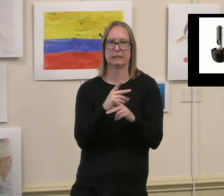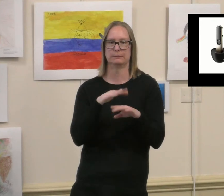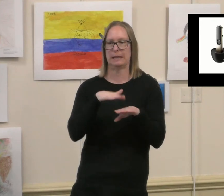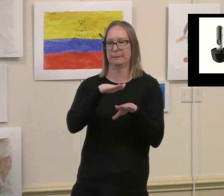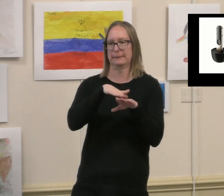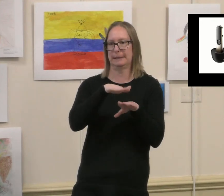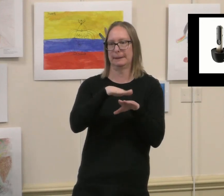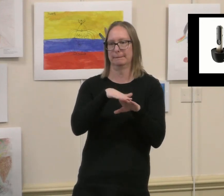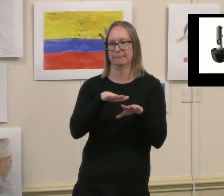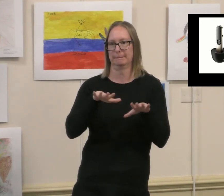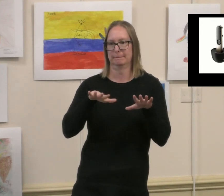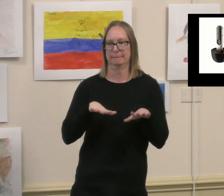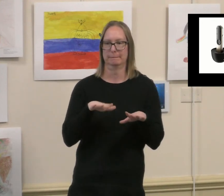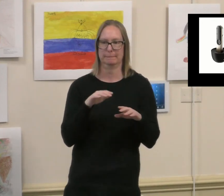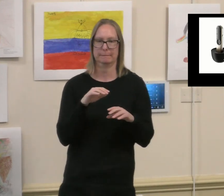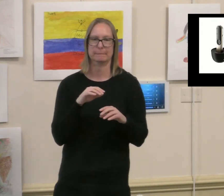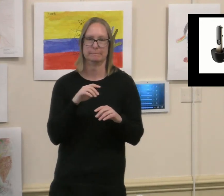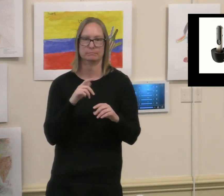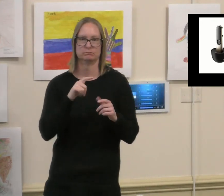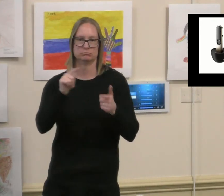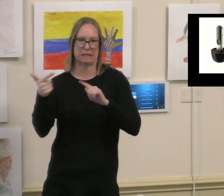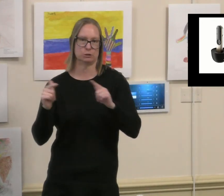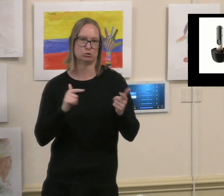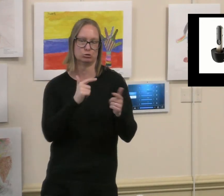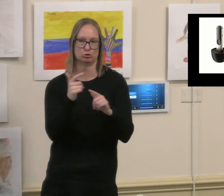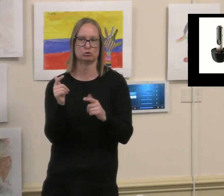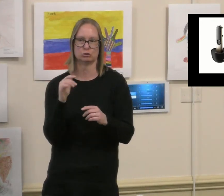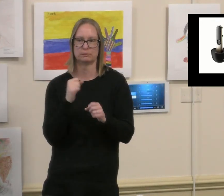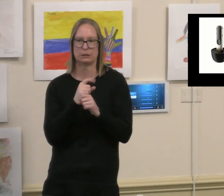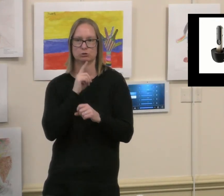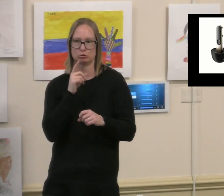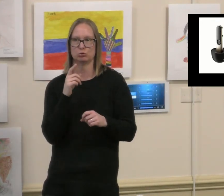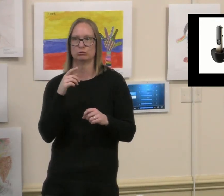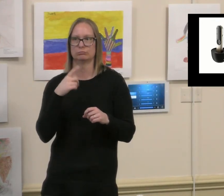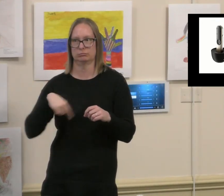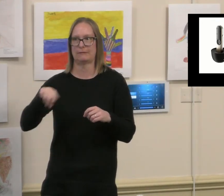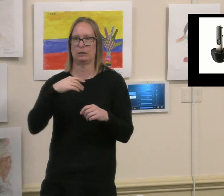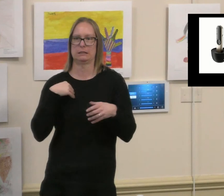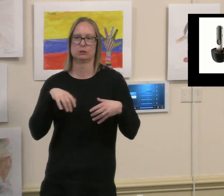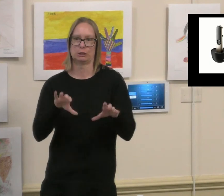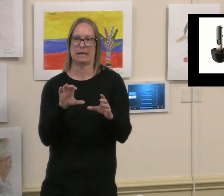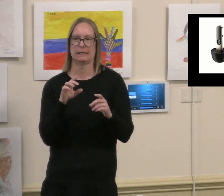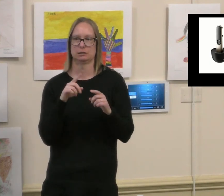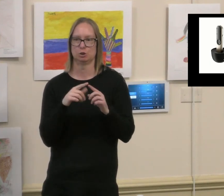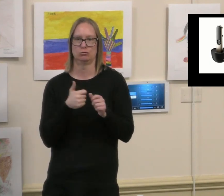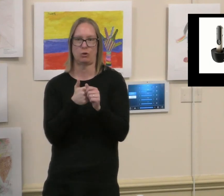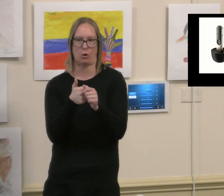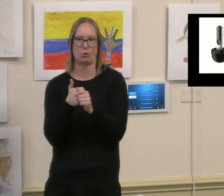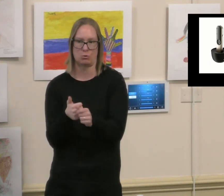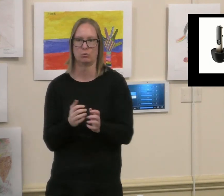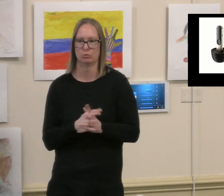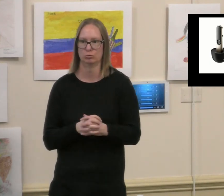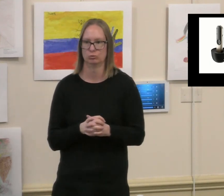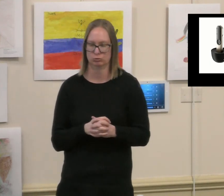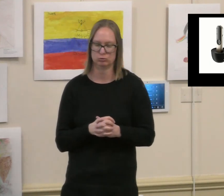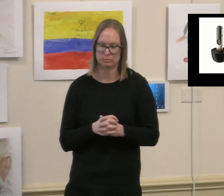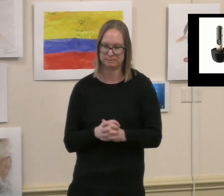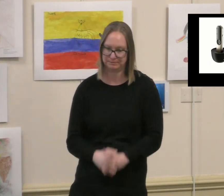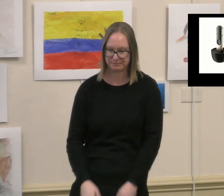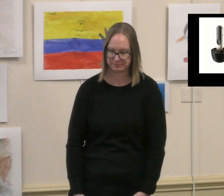Overlapping often happens too, so make sure that you try to keep that to a minimum. Again, turn taking is very important, just making sure everybody has a chance to